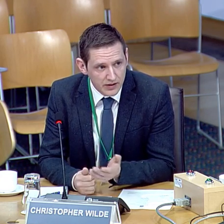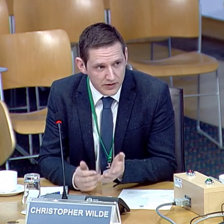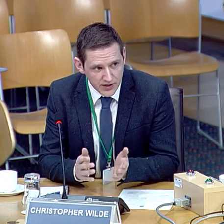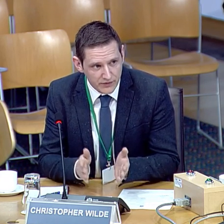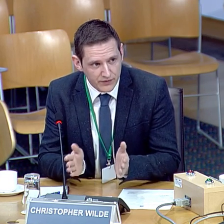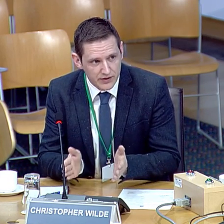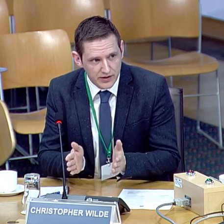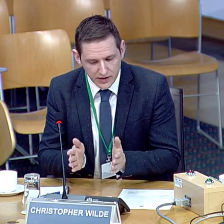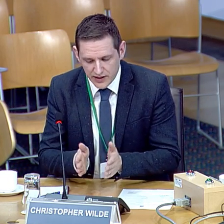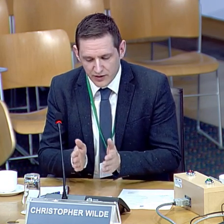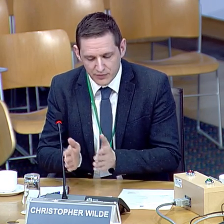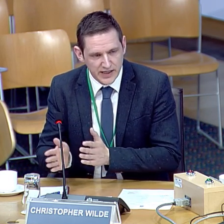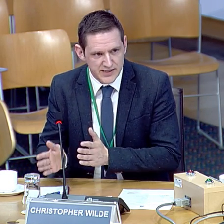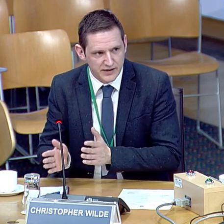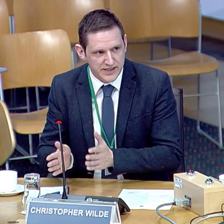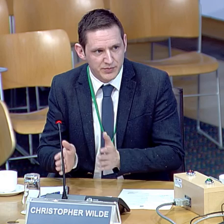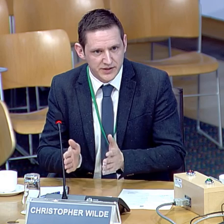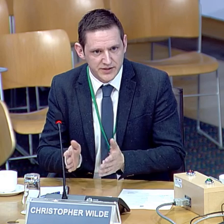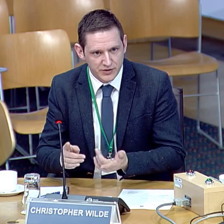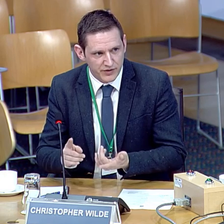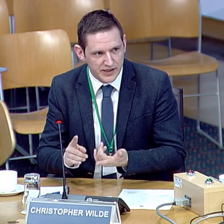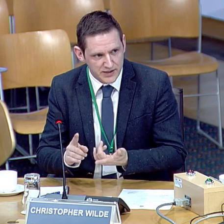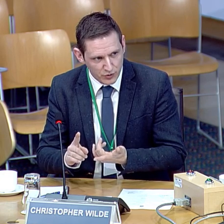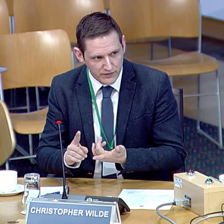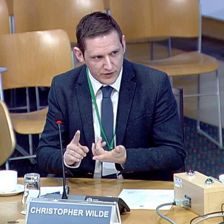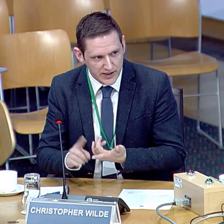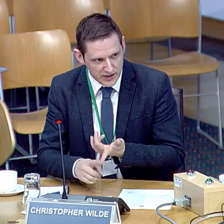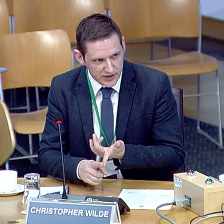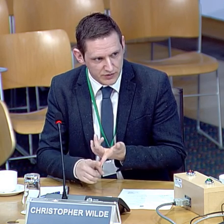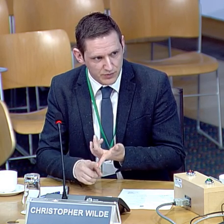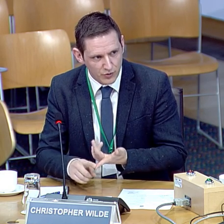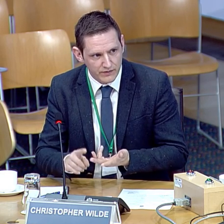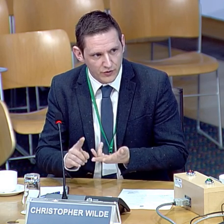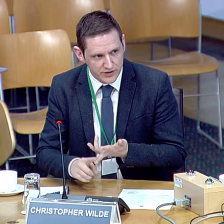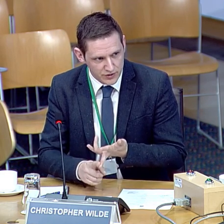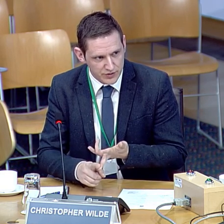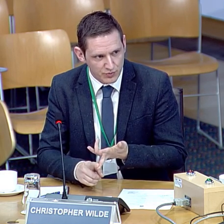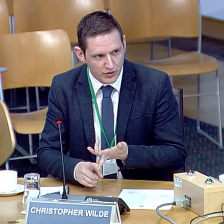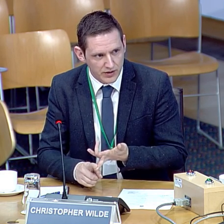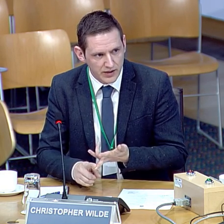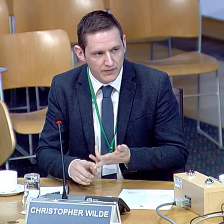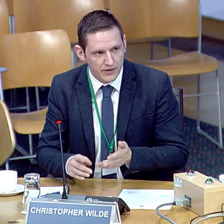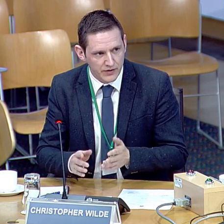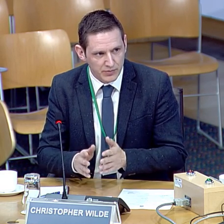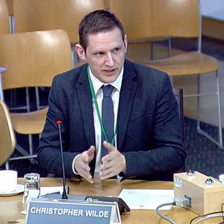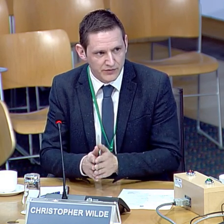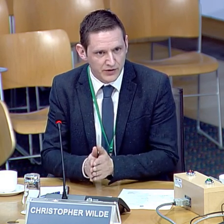to have enough BSL interpreters to provide support for educational support, for social support, that they believe that there